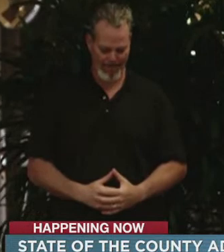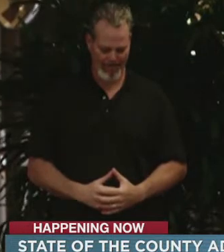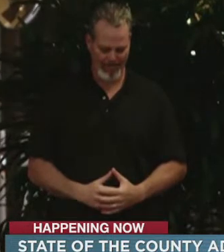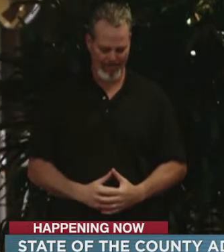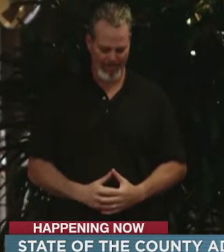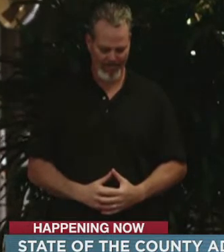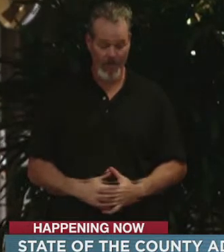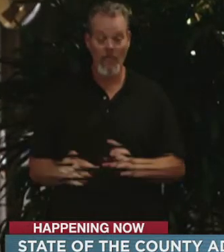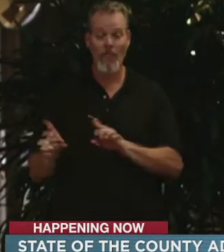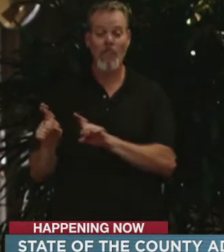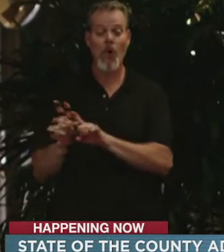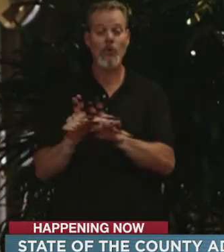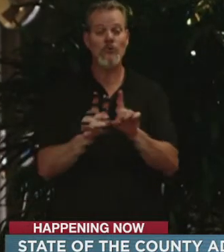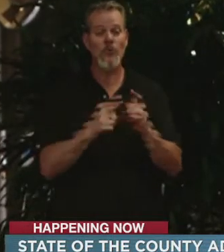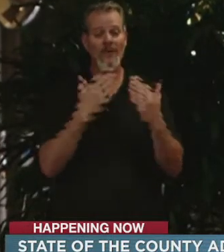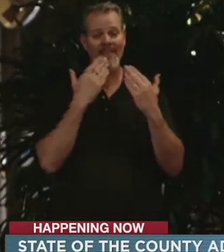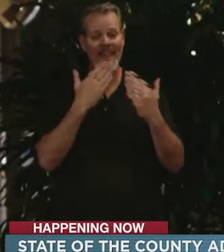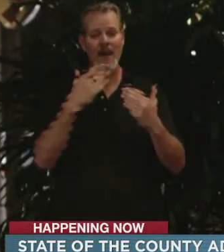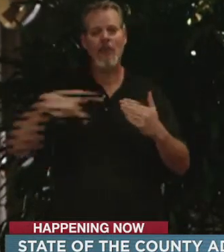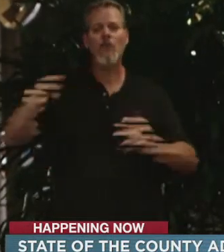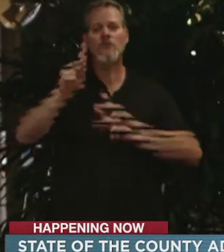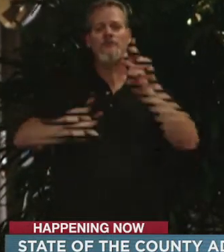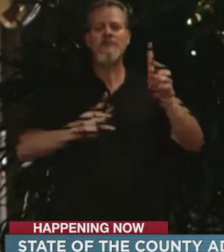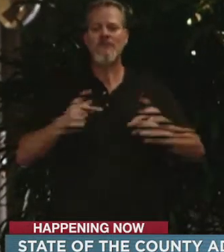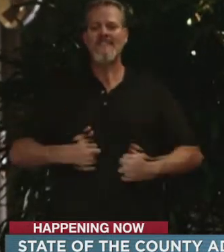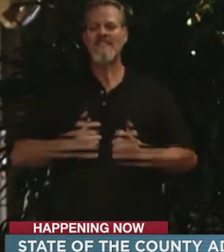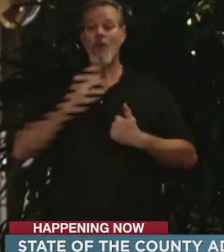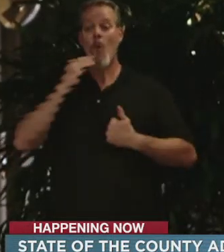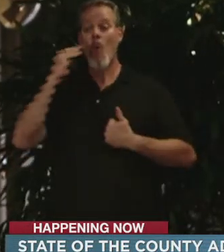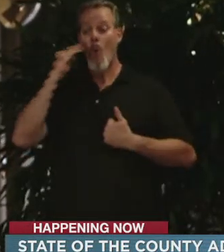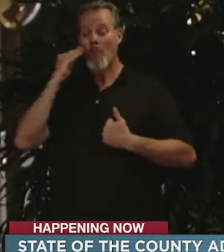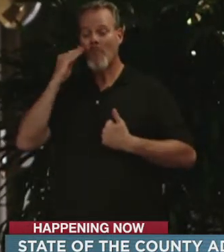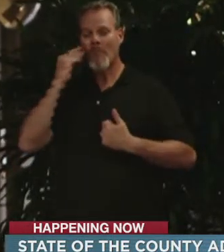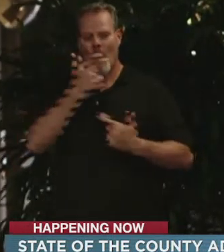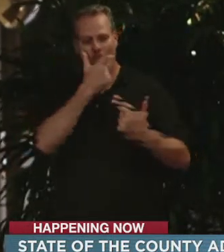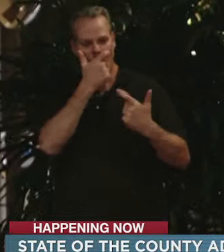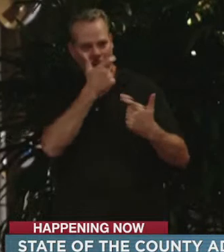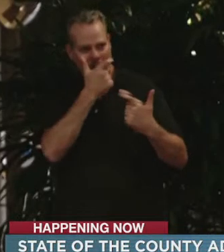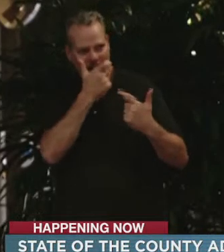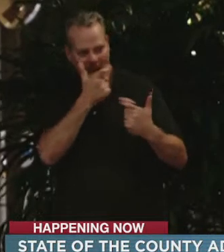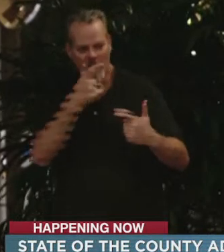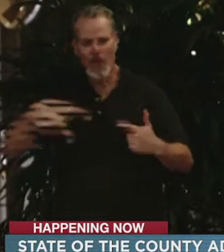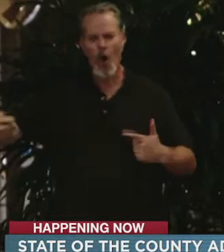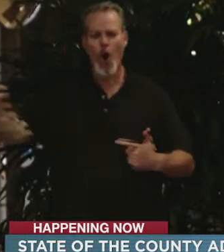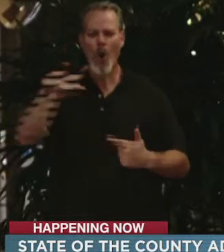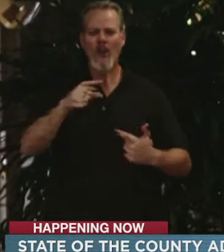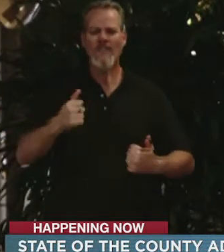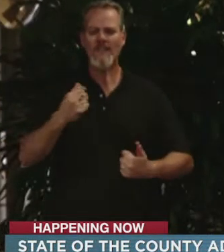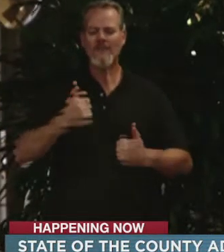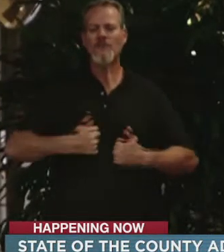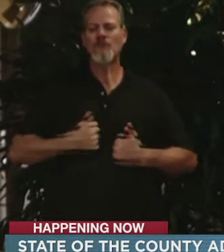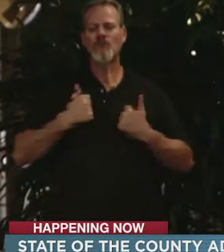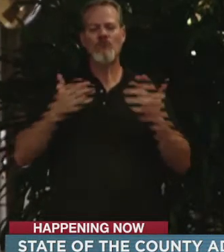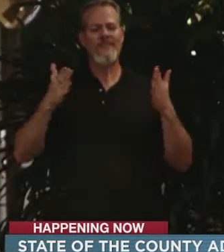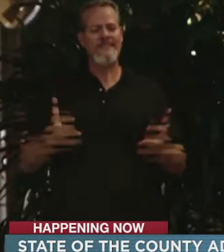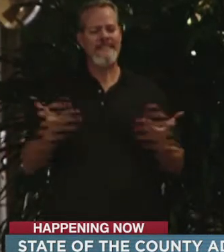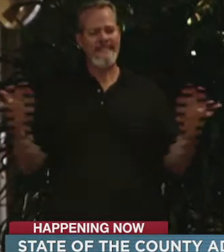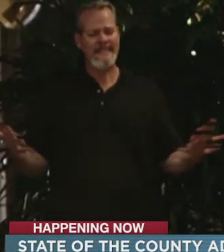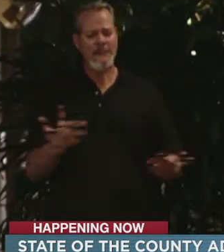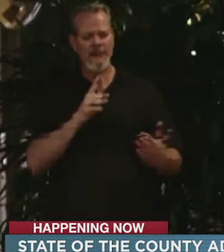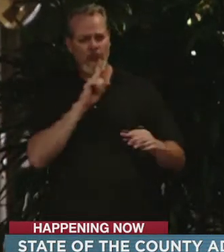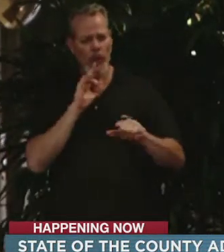We'd also like to just thank everyone at home watching this, all of our residents, for your continued commitment to each other, to this